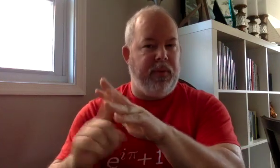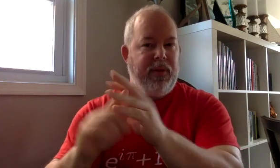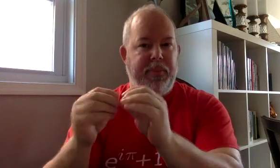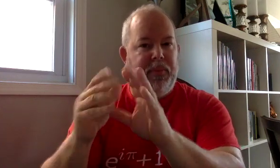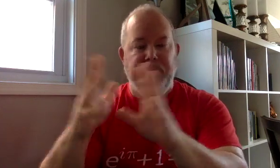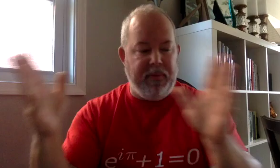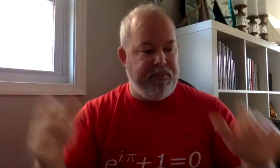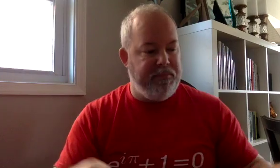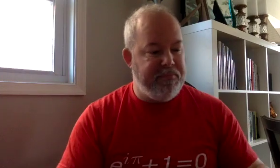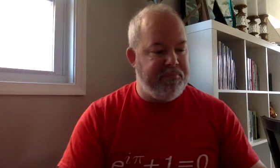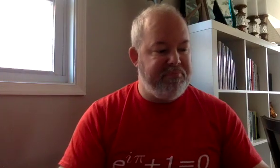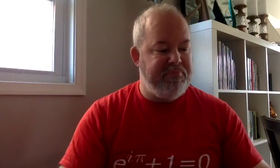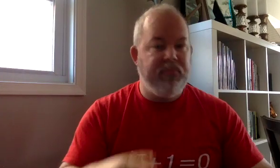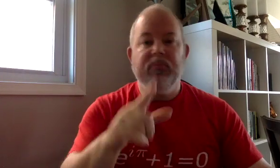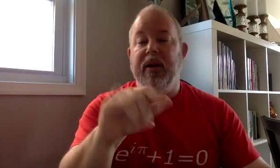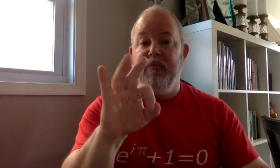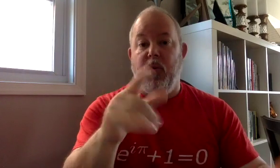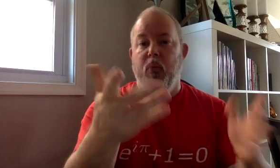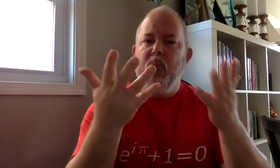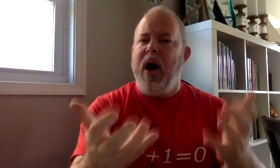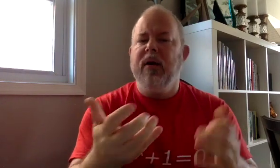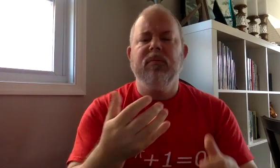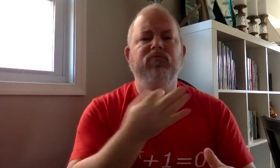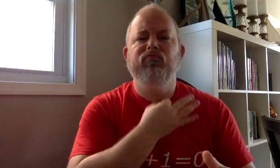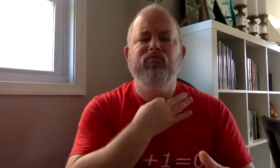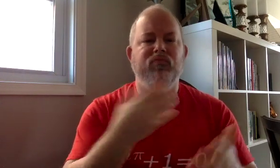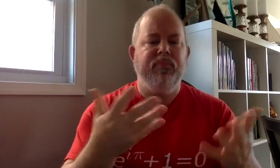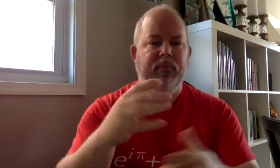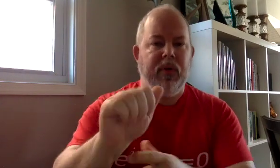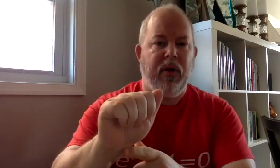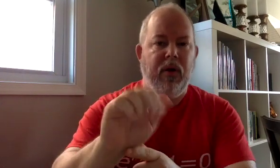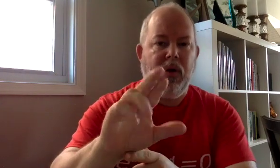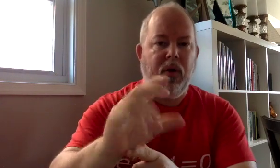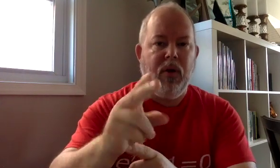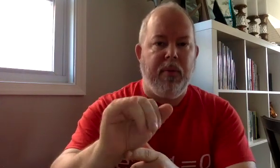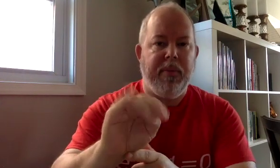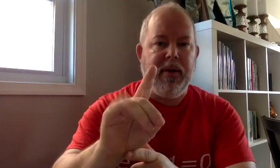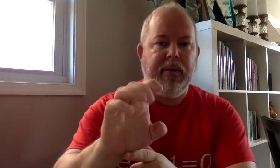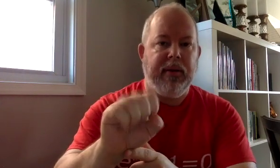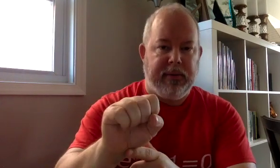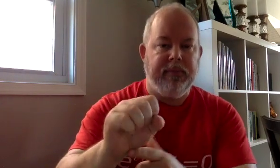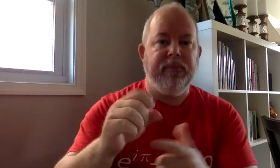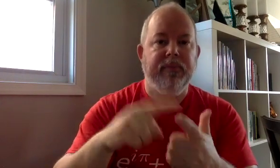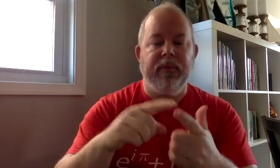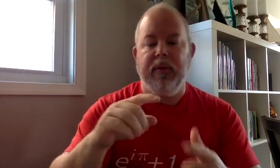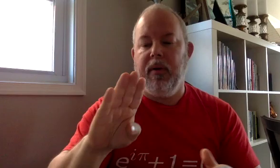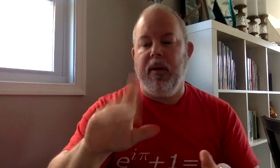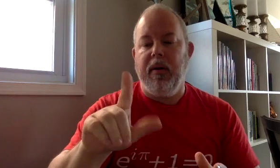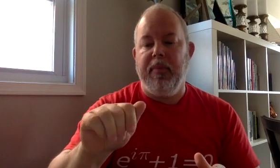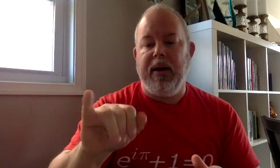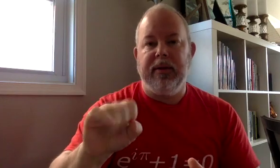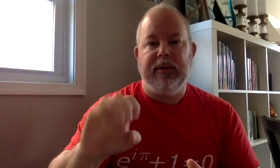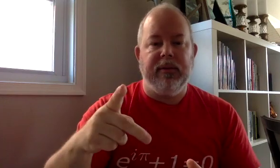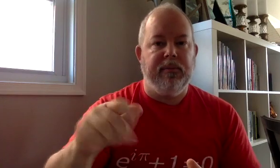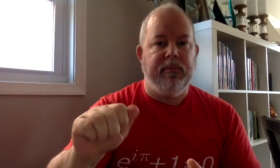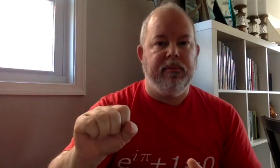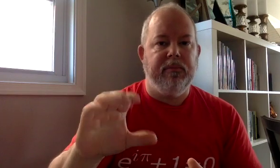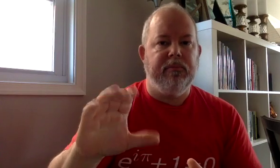attack happened just after 5 in the morning when most of the residents in this building were sleeping. The incoming artillery round, sometimes described as a